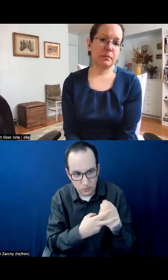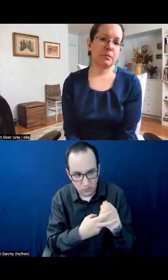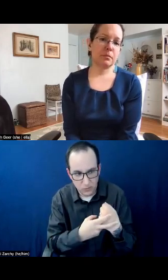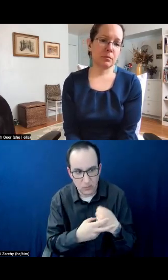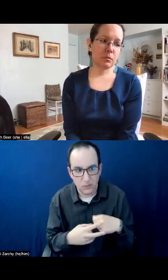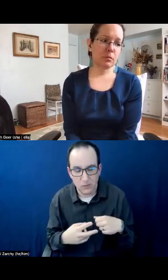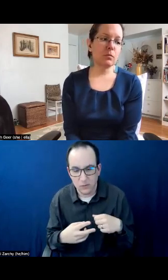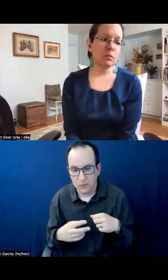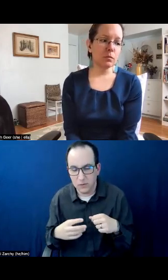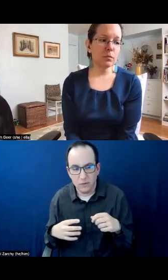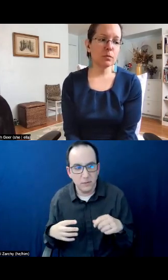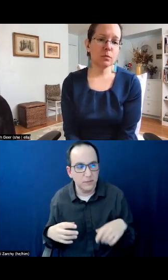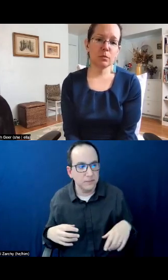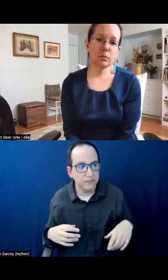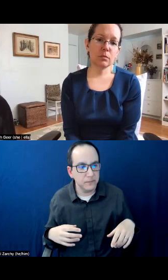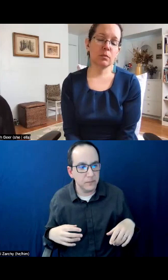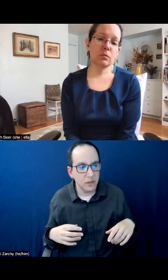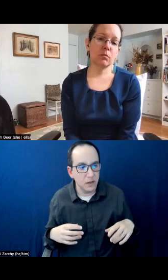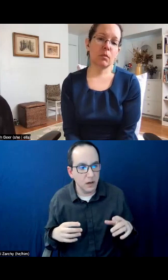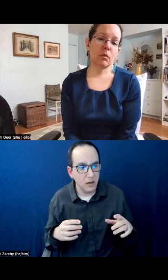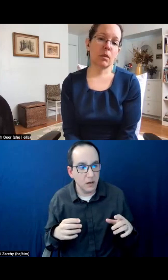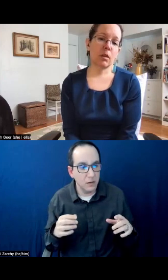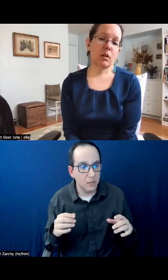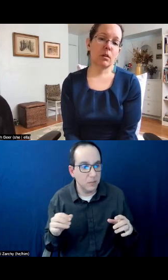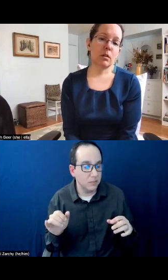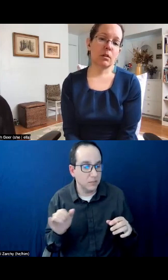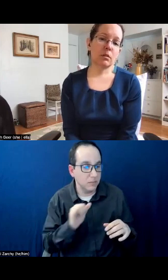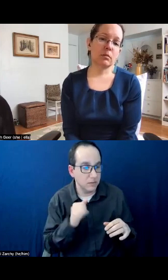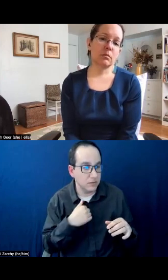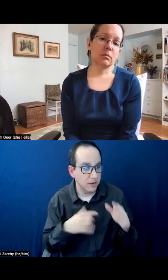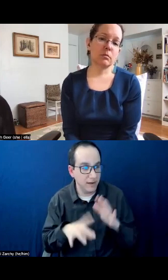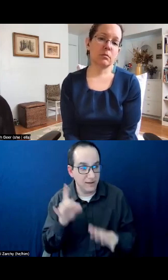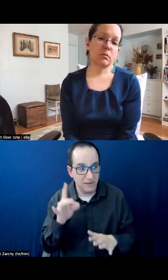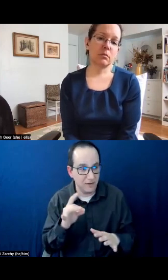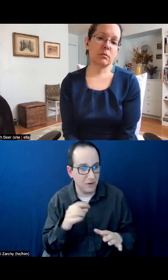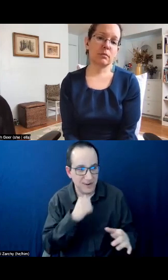that I've laminated and that I've stored and used.